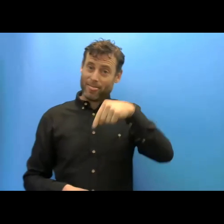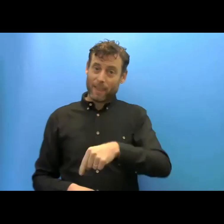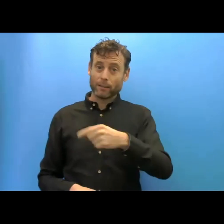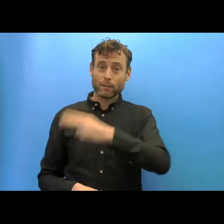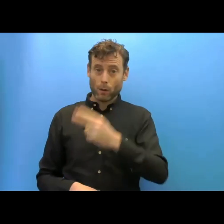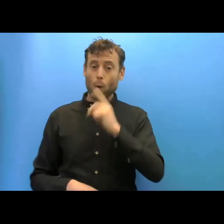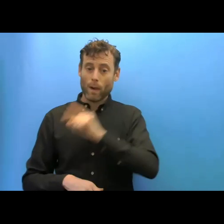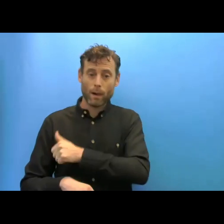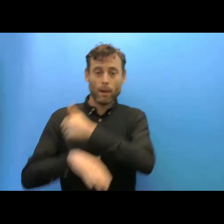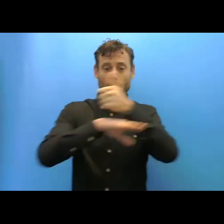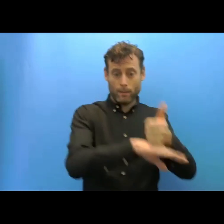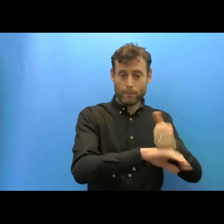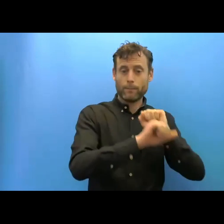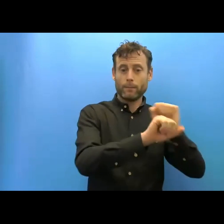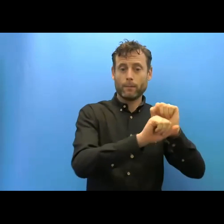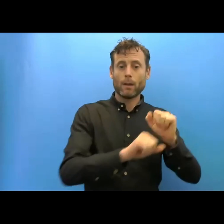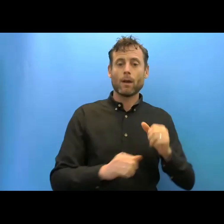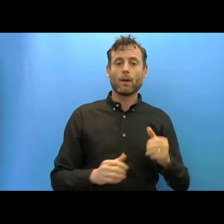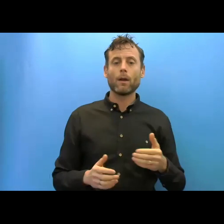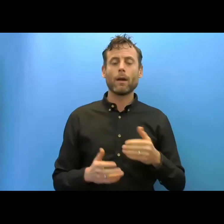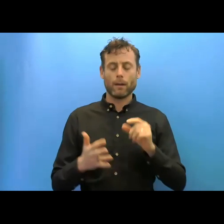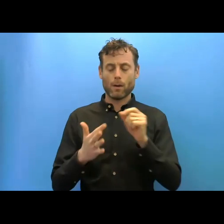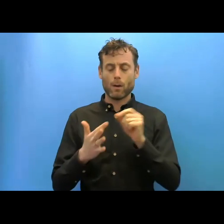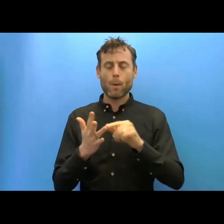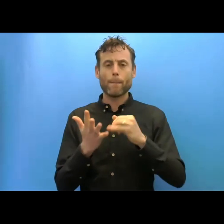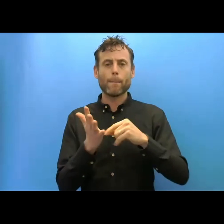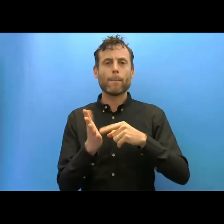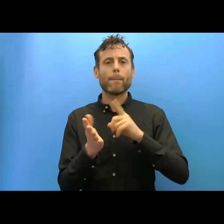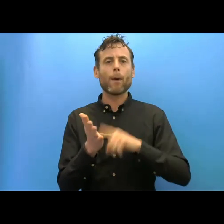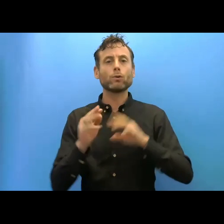next year, 2021, in the Postal Museum.